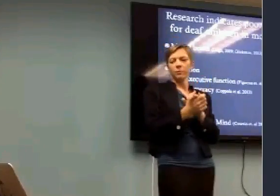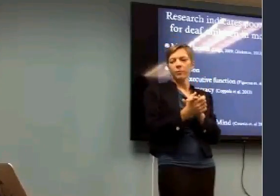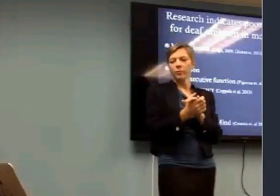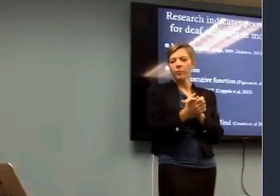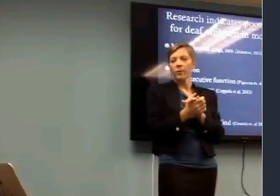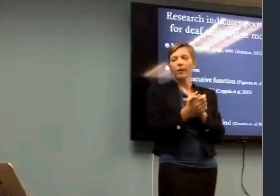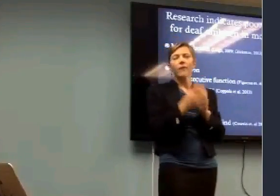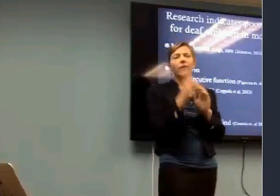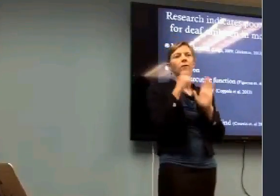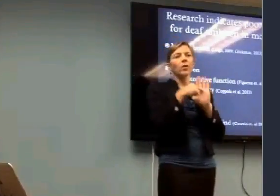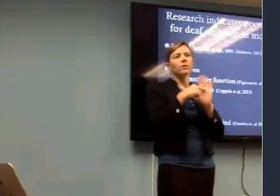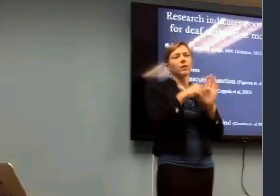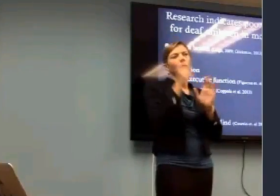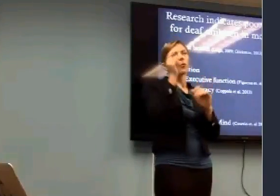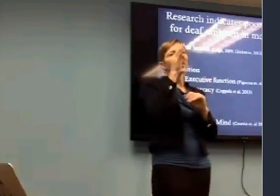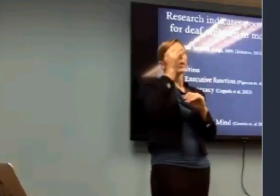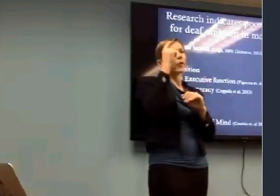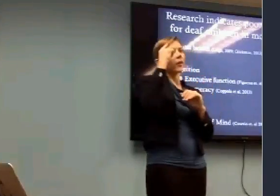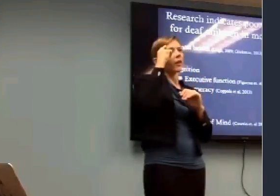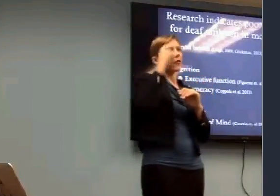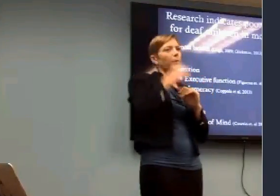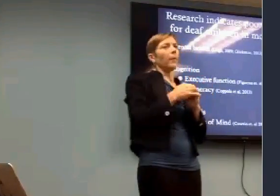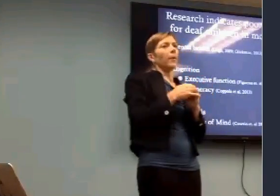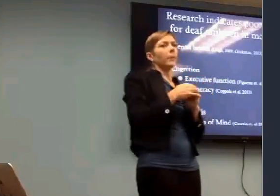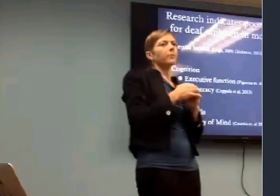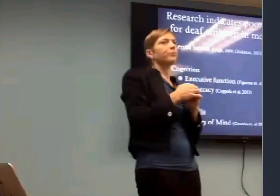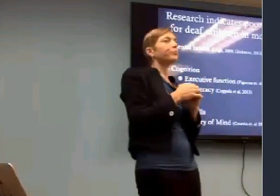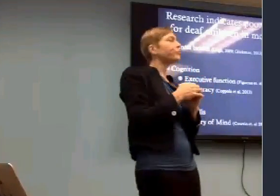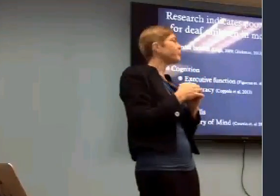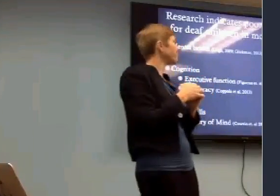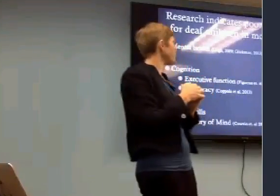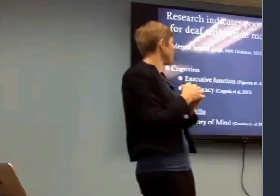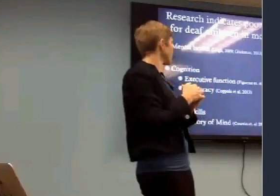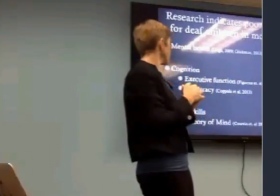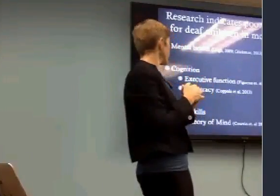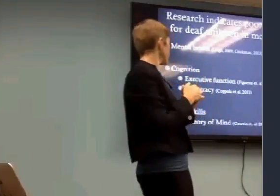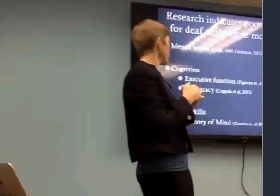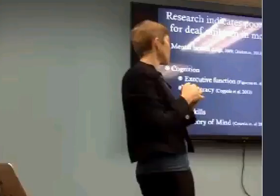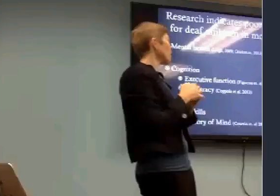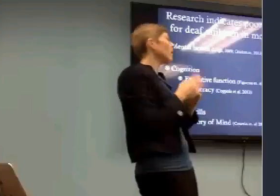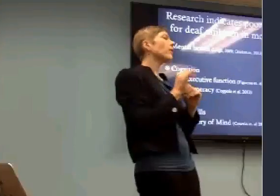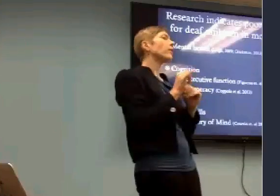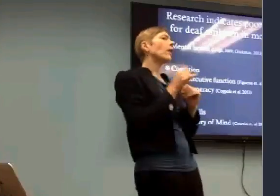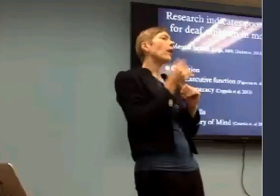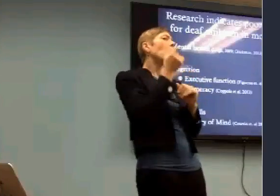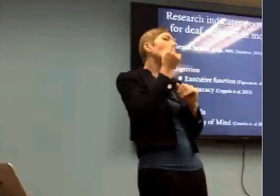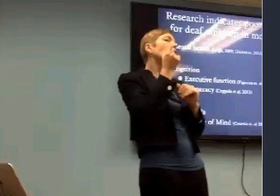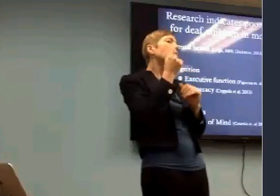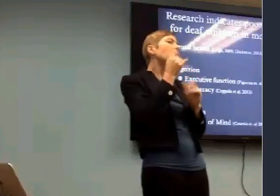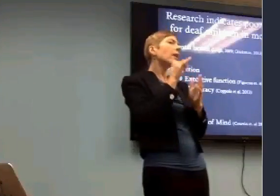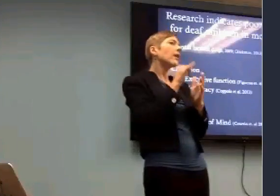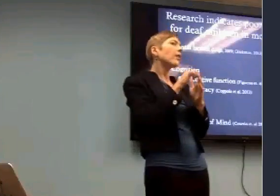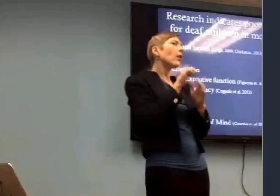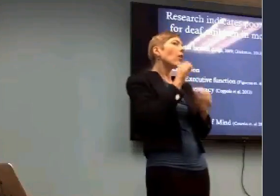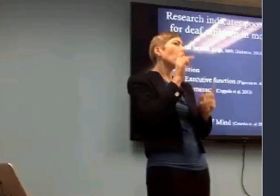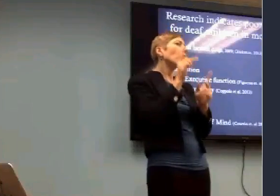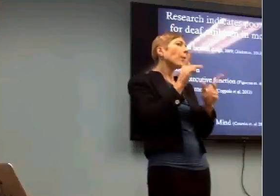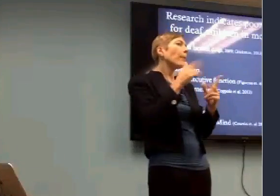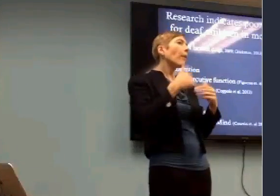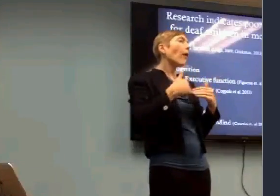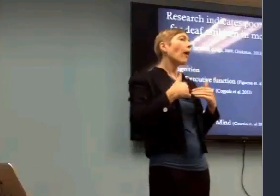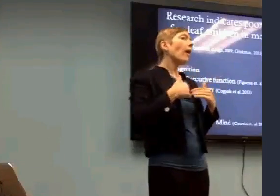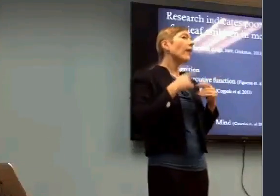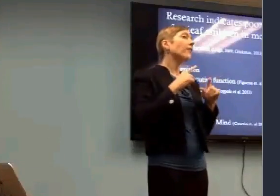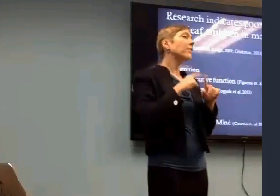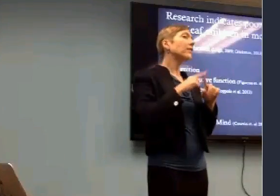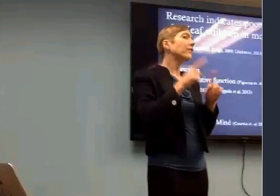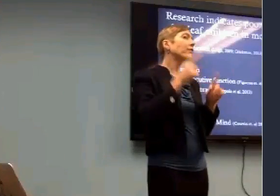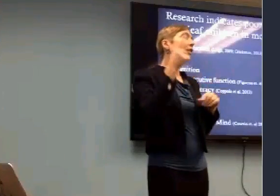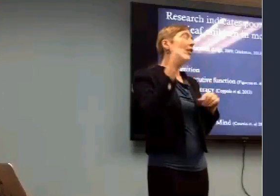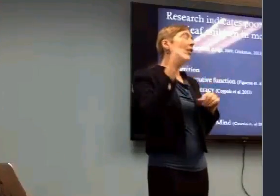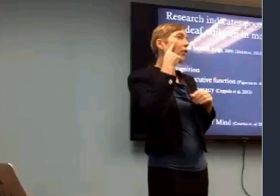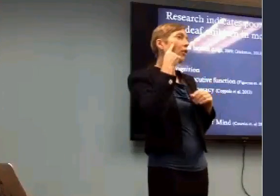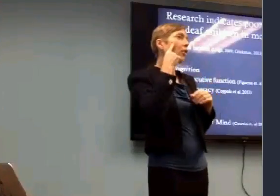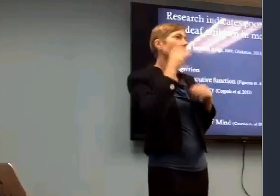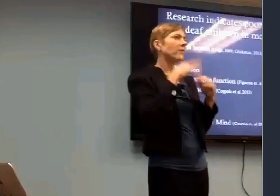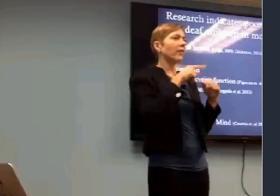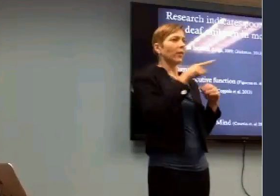and also in social skills. For example, the theory of mind. That is the understanding